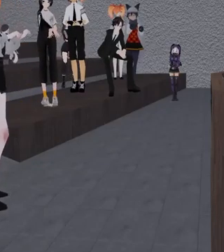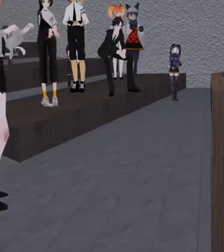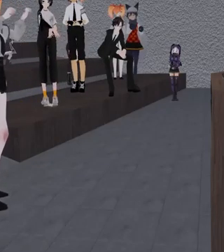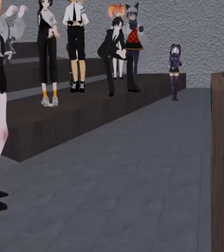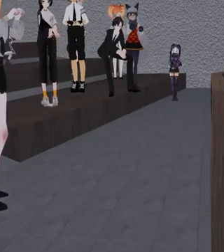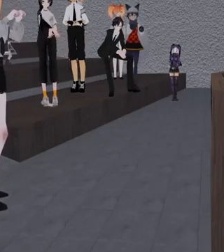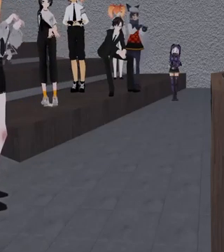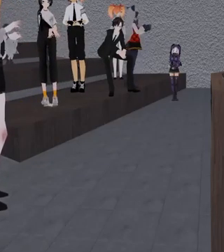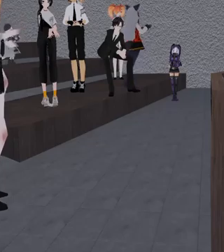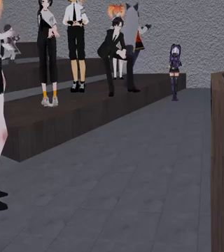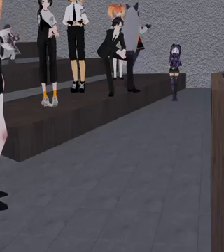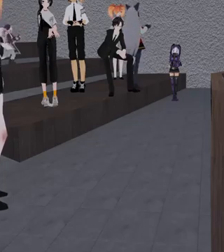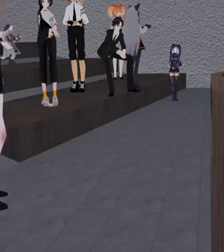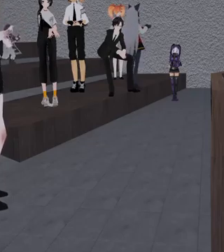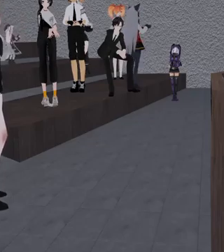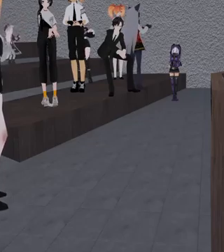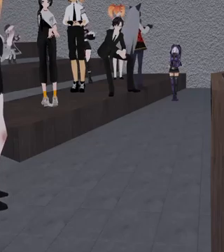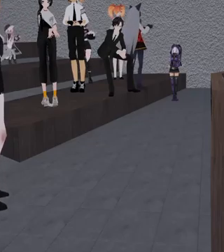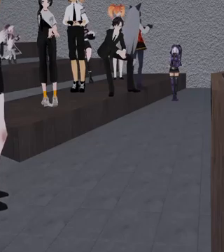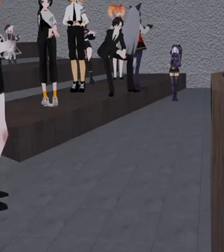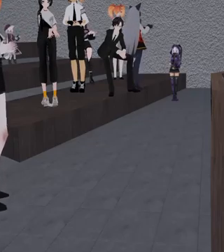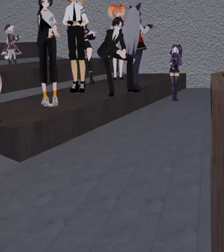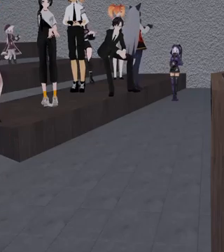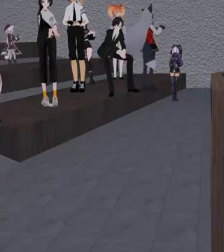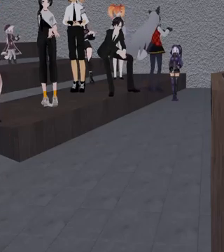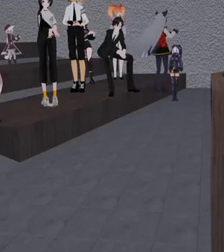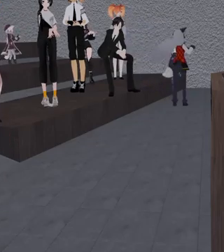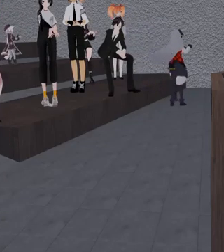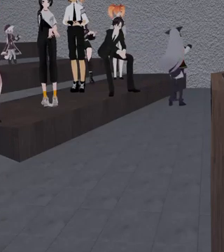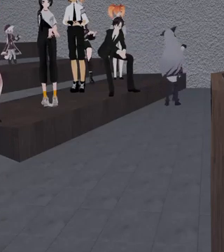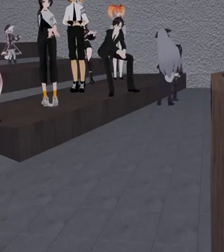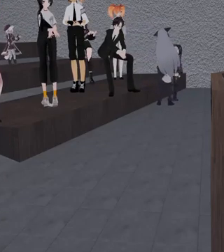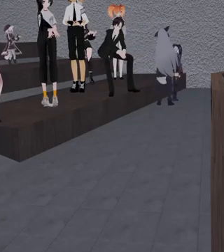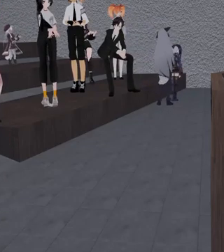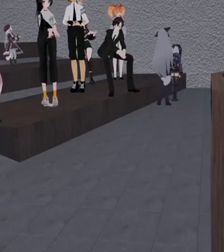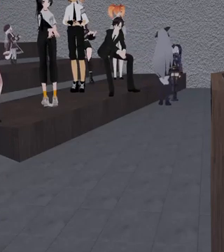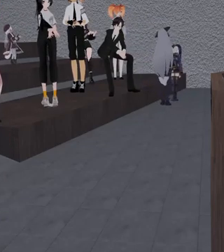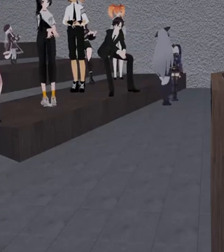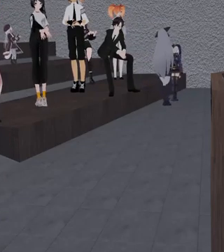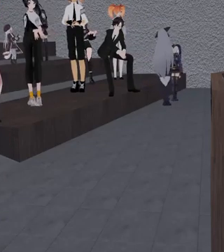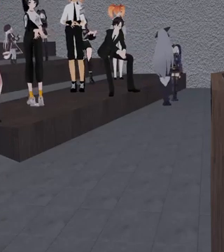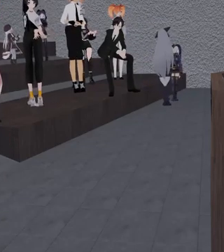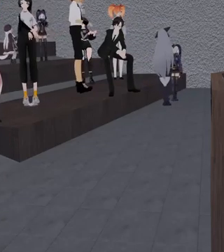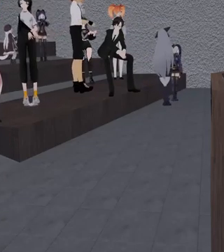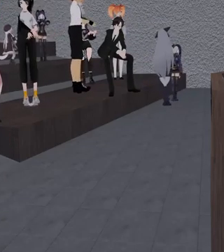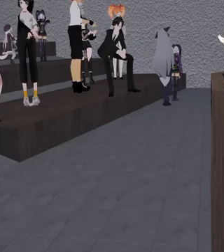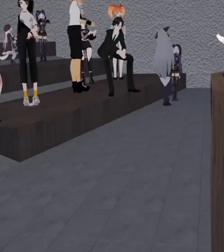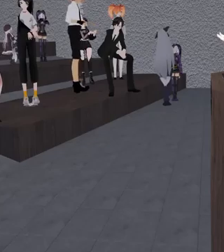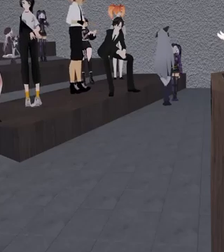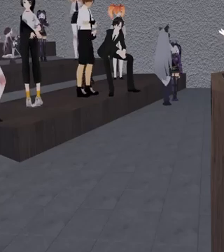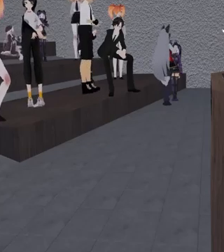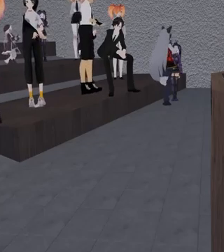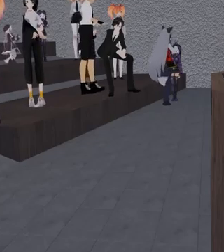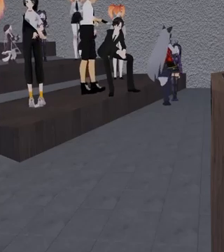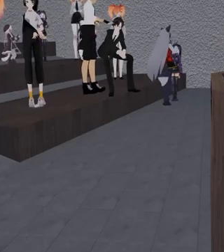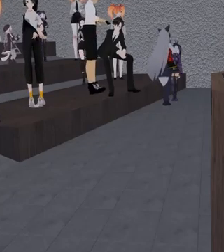they will actually use space between words, and it's very awkward. Oh my god, no. And I don't feel right telling them no because it's up